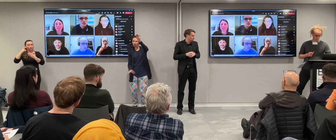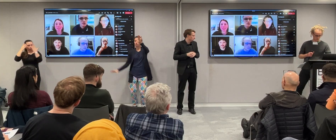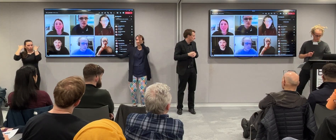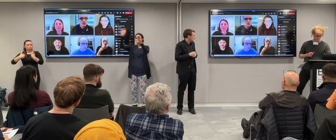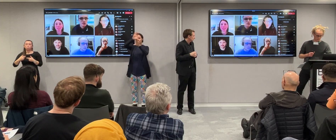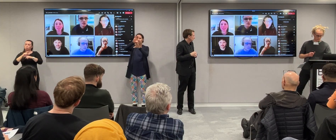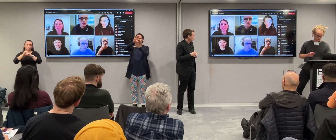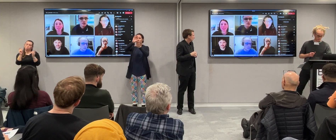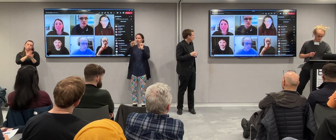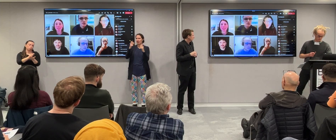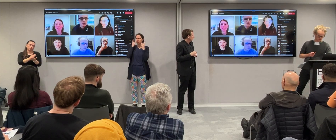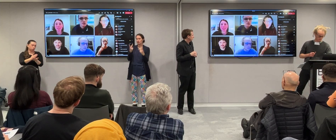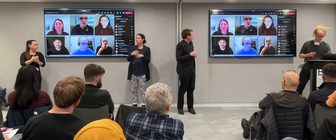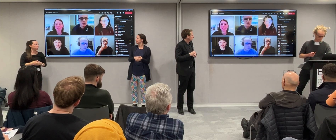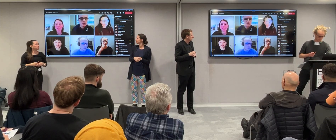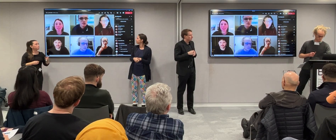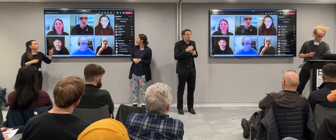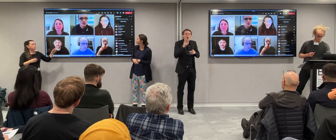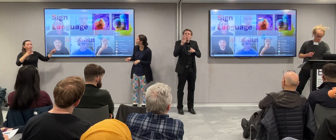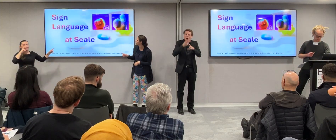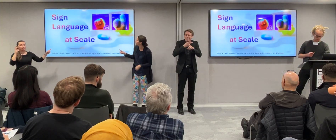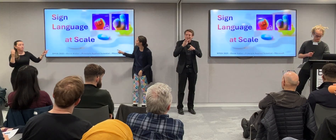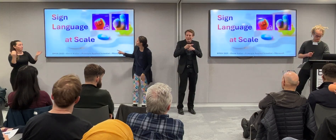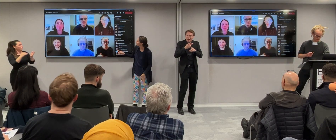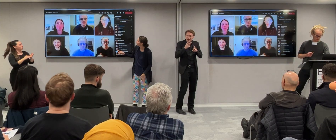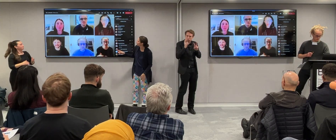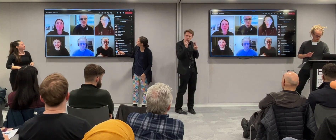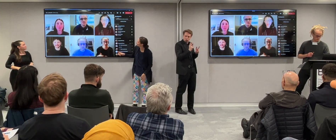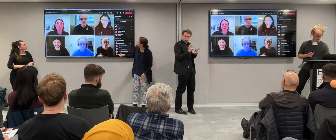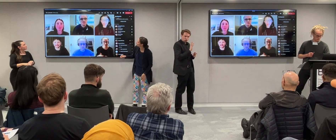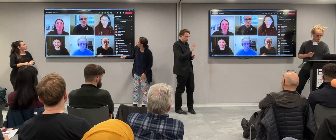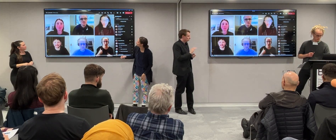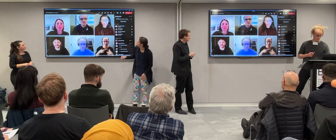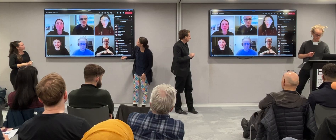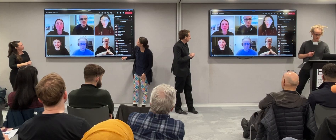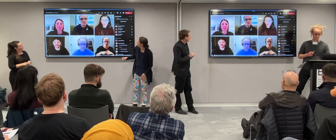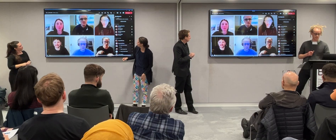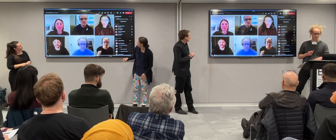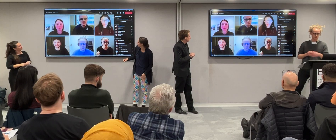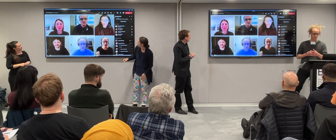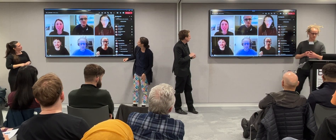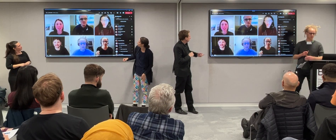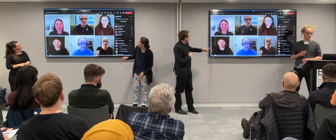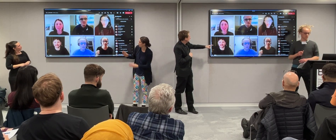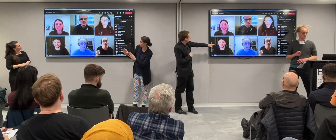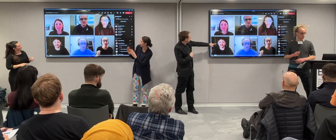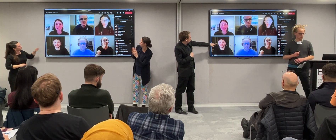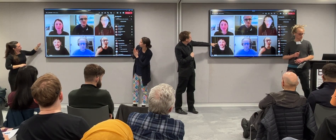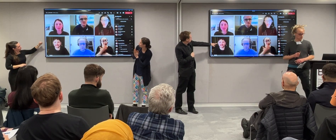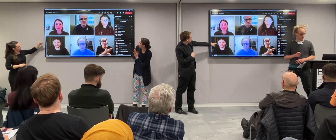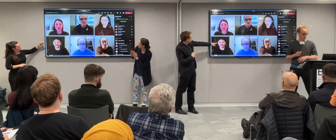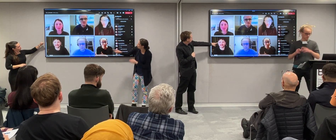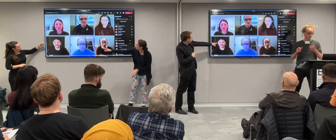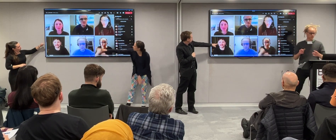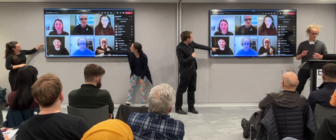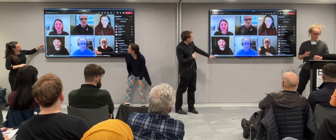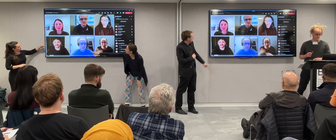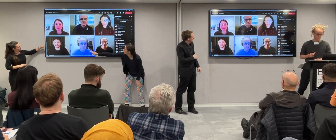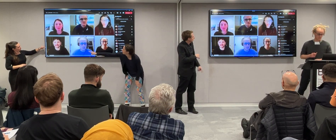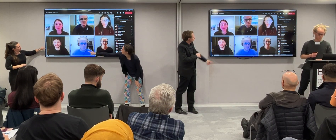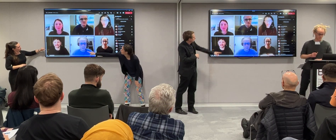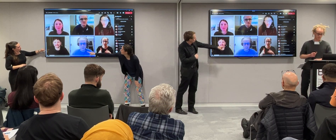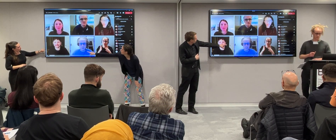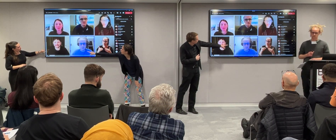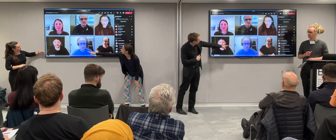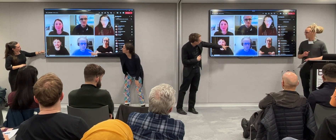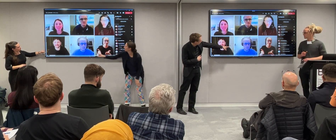Let me just play kind of like the starting point of it again, and you can pay attention to the blue outline again,